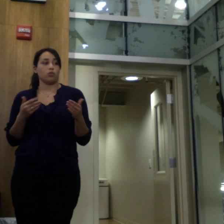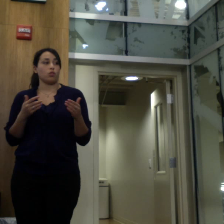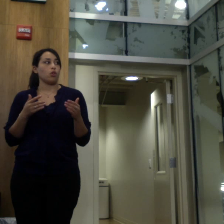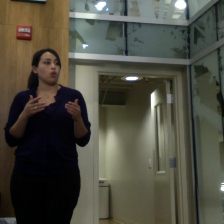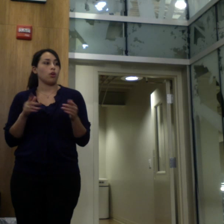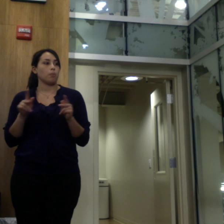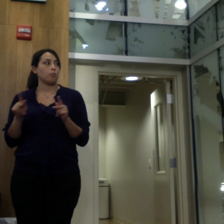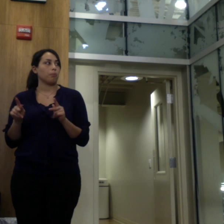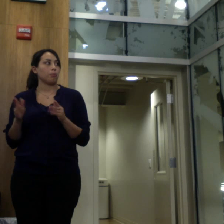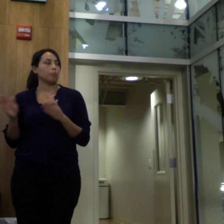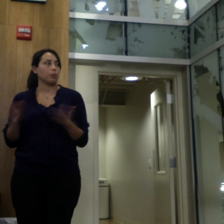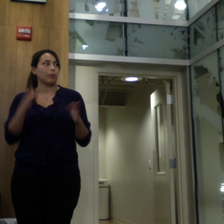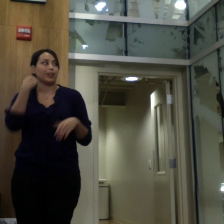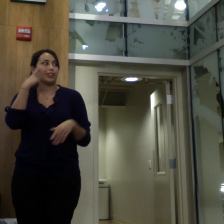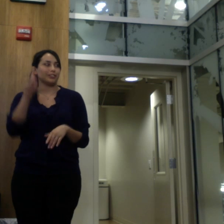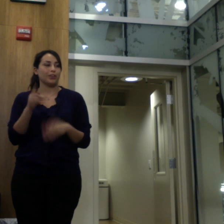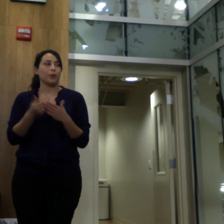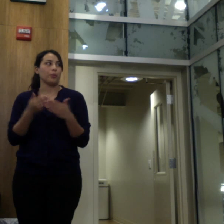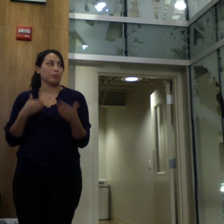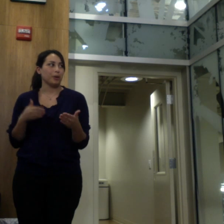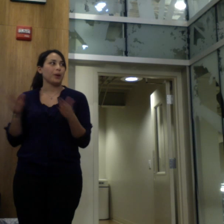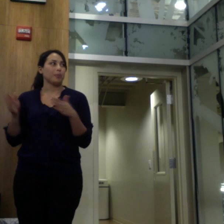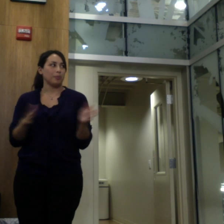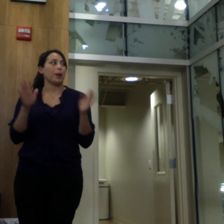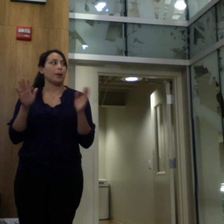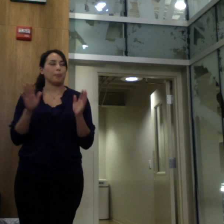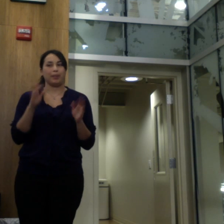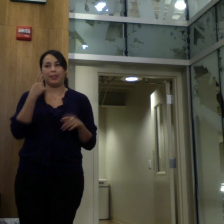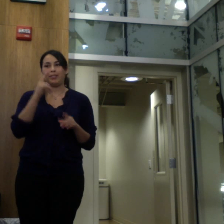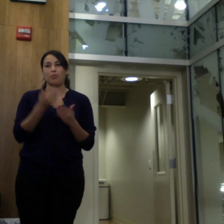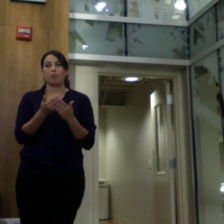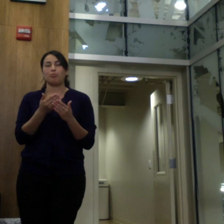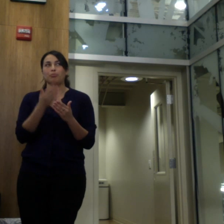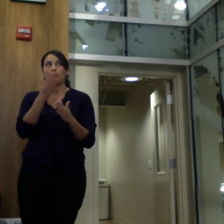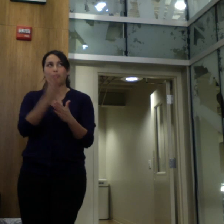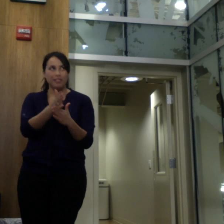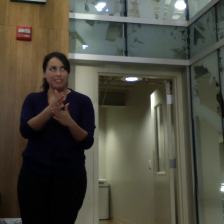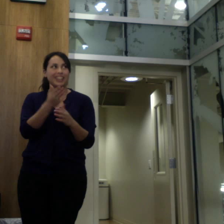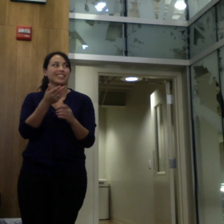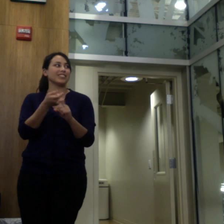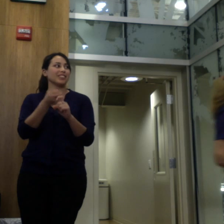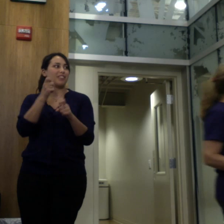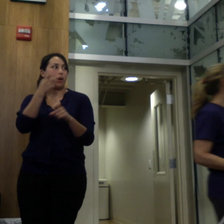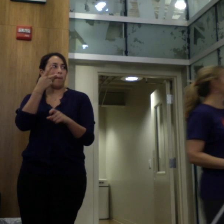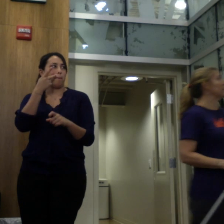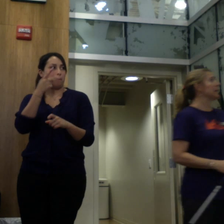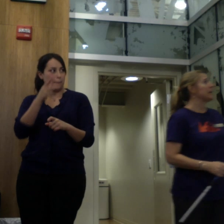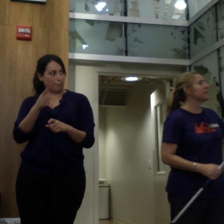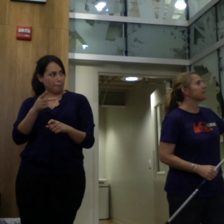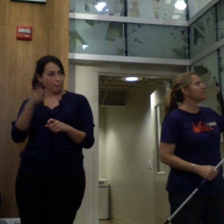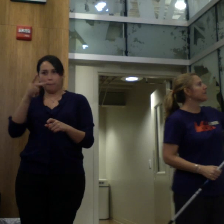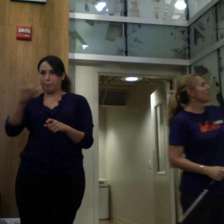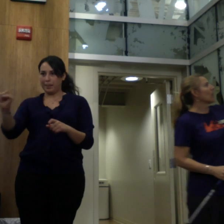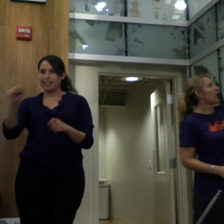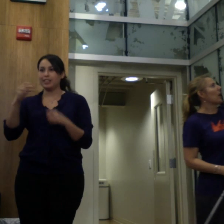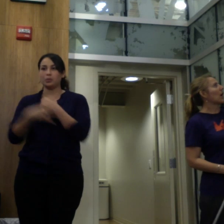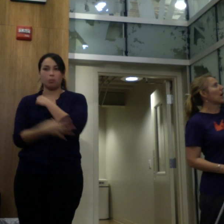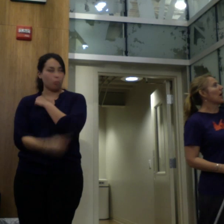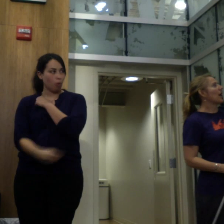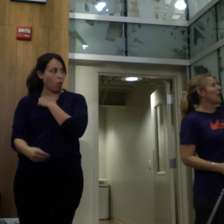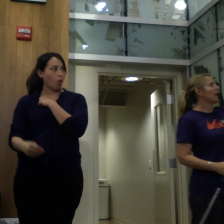guys have sat in on my classes before, because I just think it's awesome. And then also, the more knowledge is less fear.